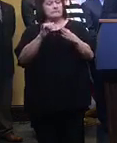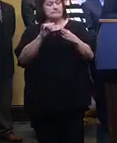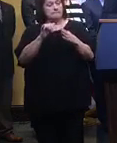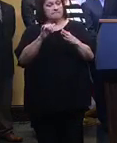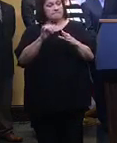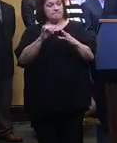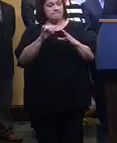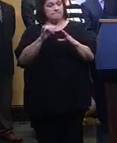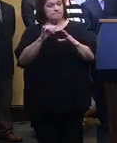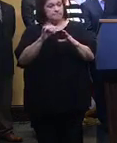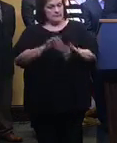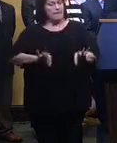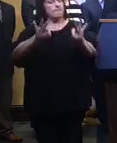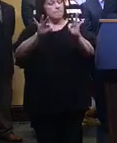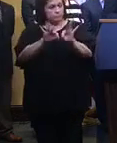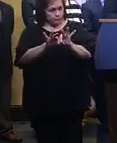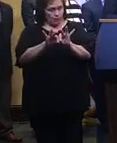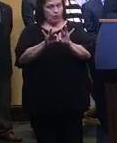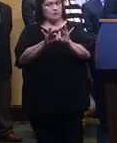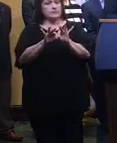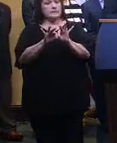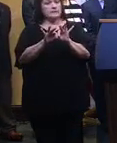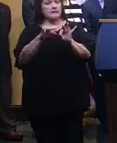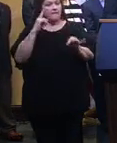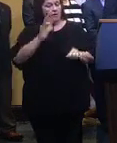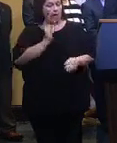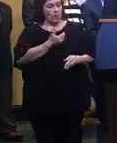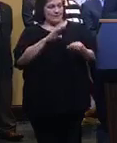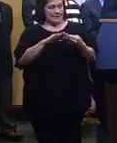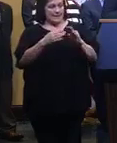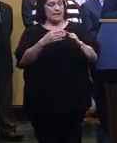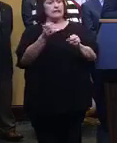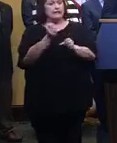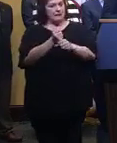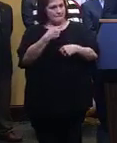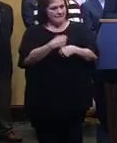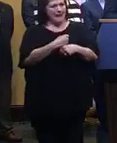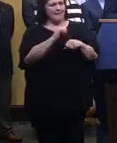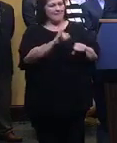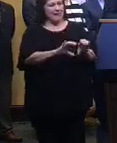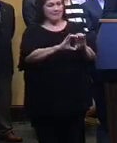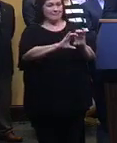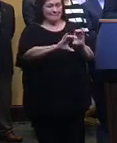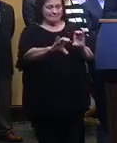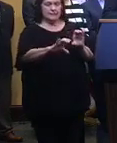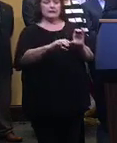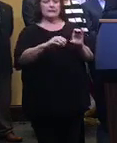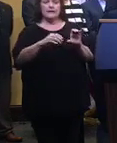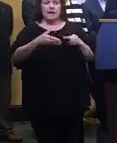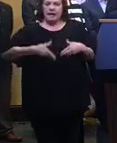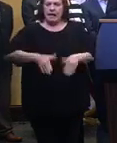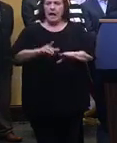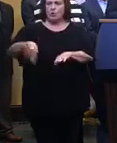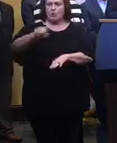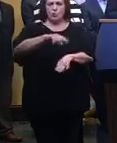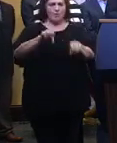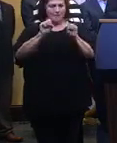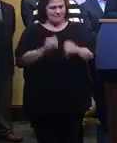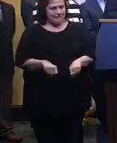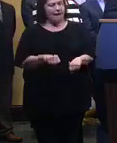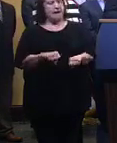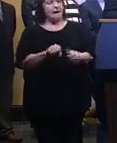and economic development boon to this city. To make it so you can clean catch basins and the parallel